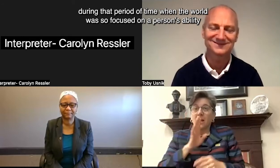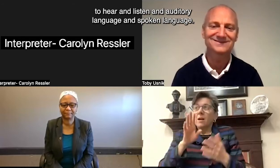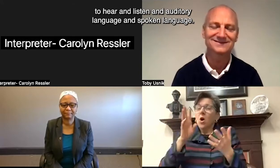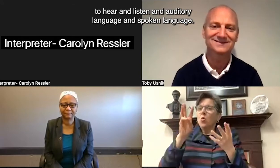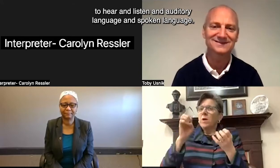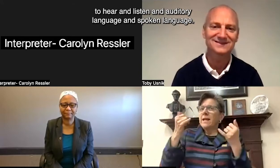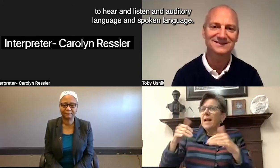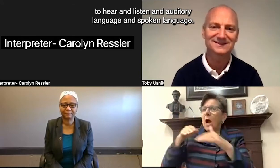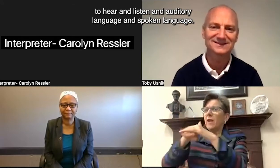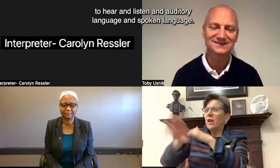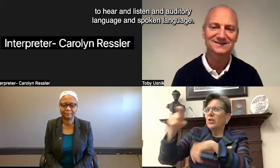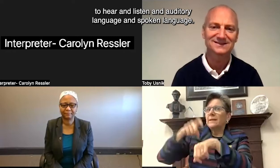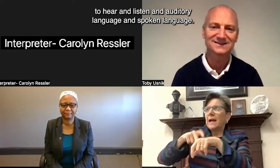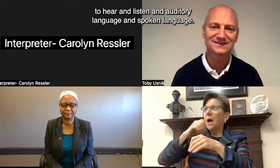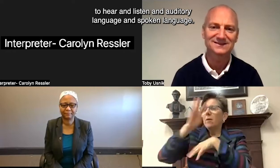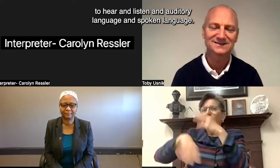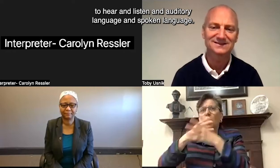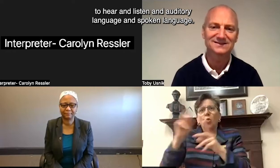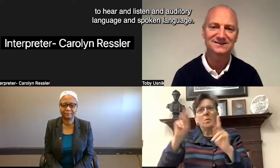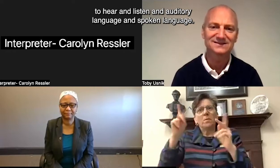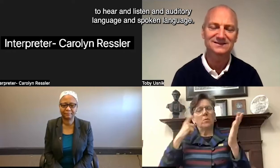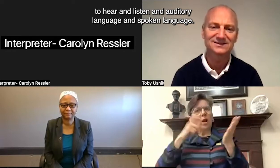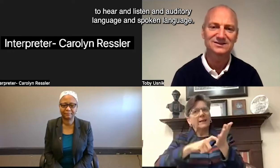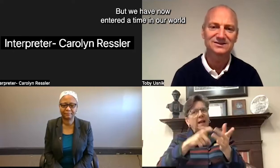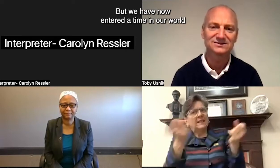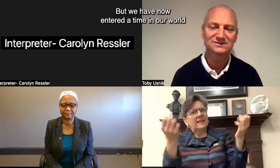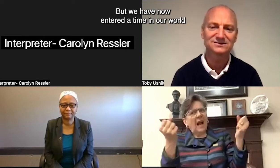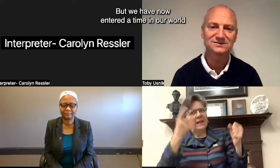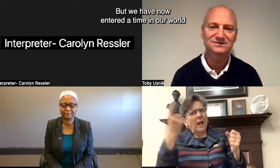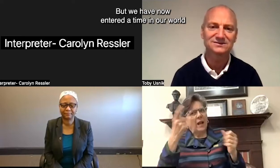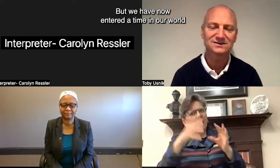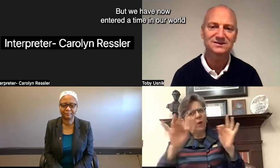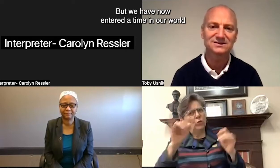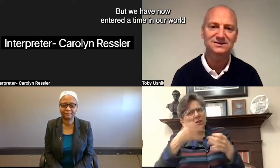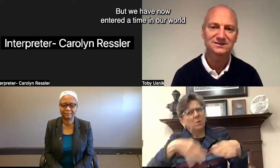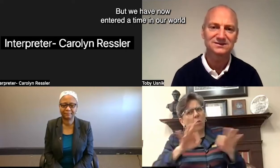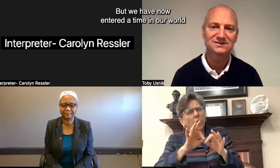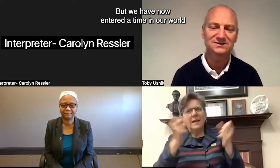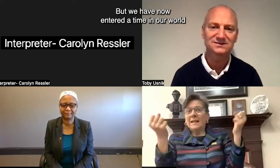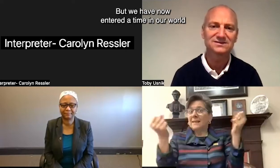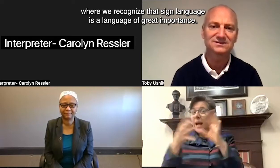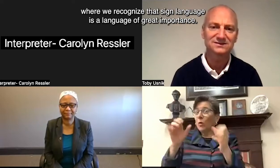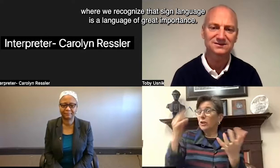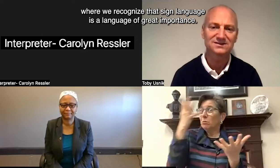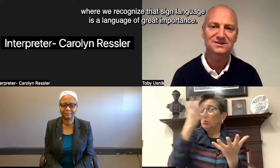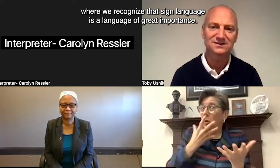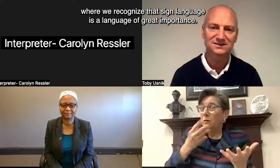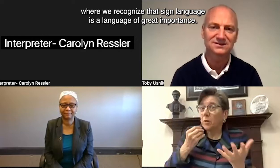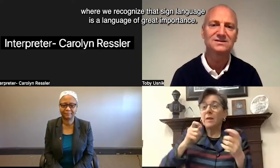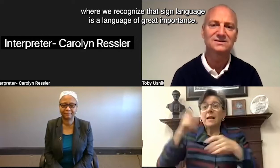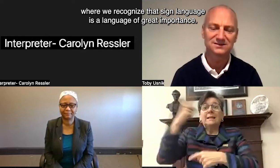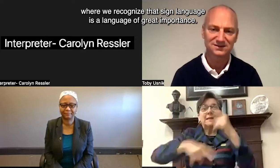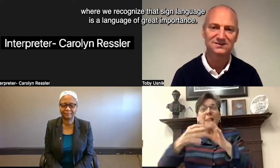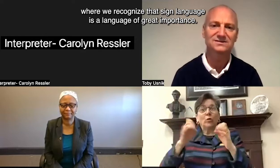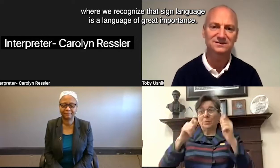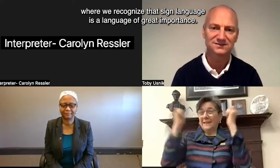auditory language and spoken language. But we have now entered a time in our world where we recognize that sign language is a language of great importance.